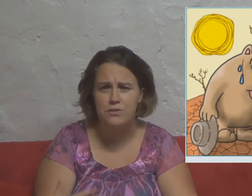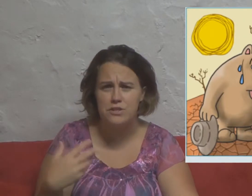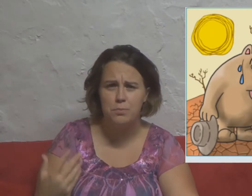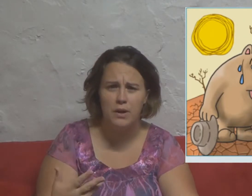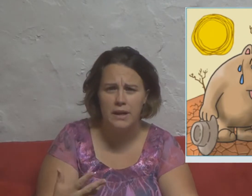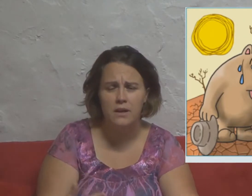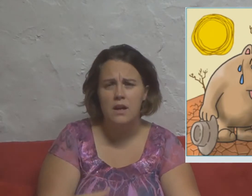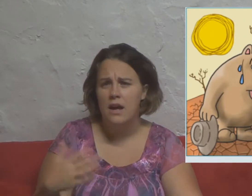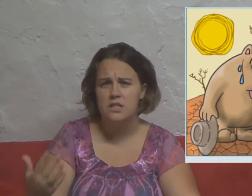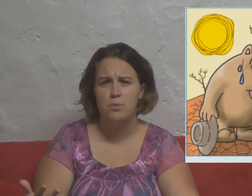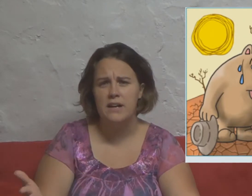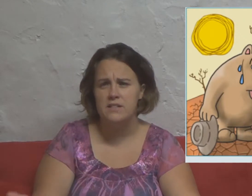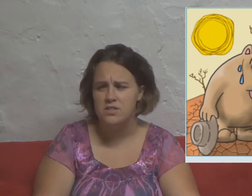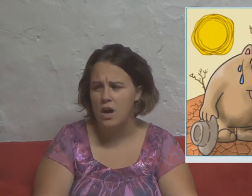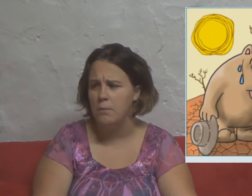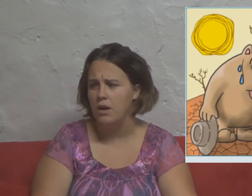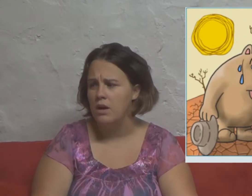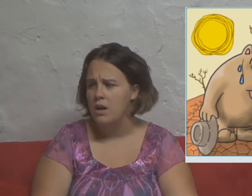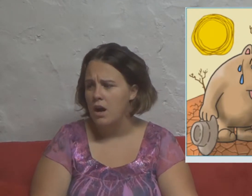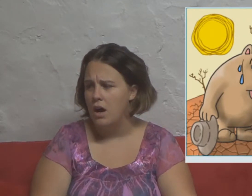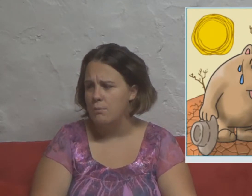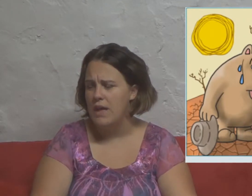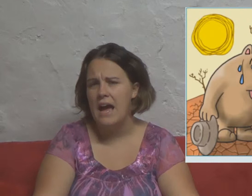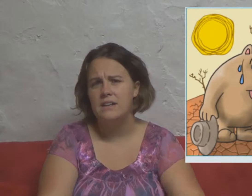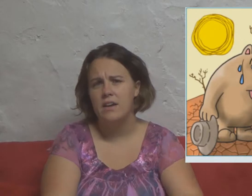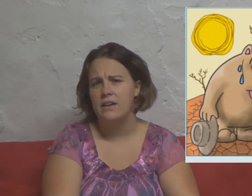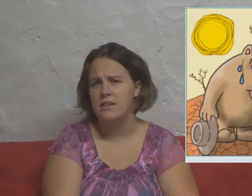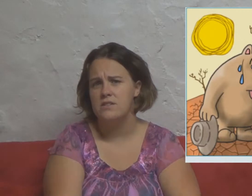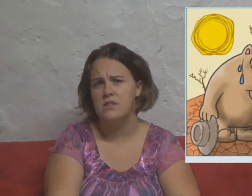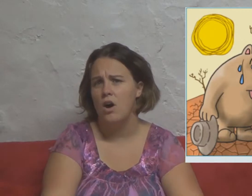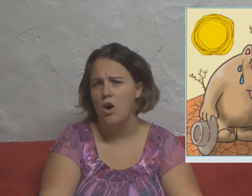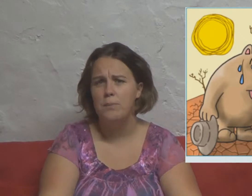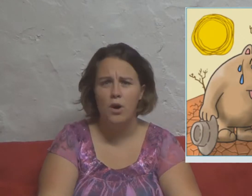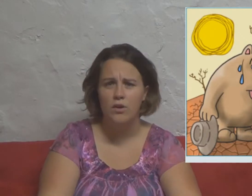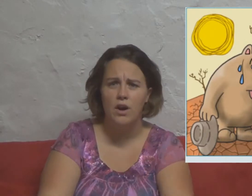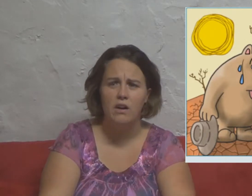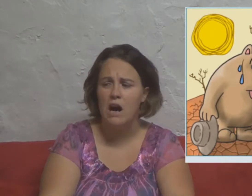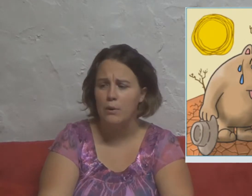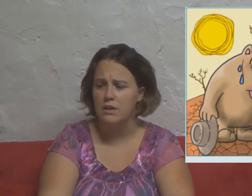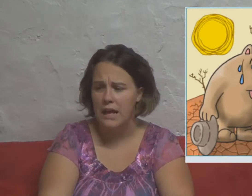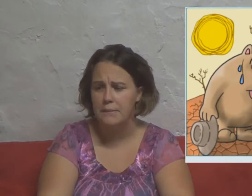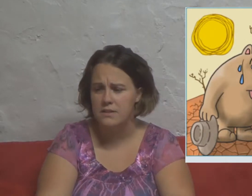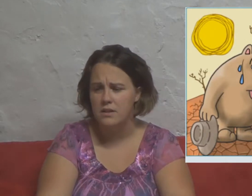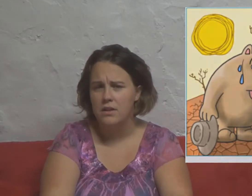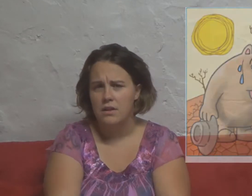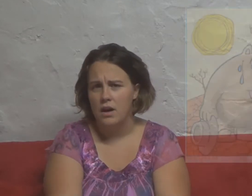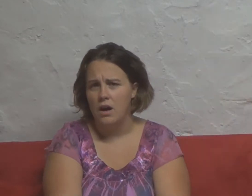to spring, and spring into summer. That is all part of our climate.